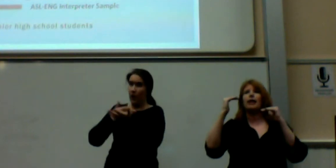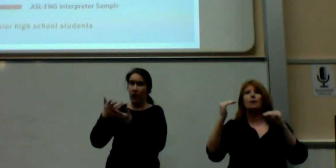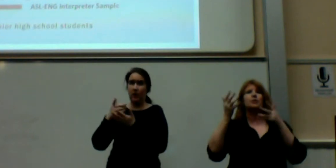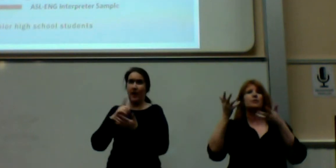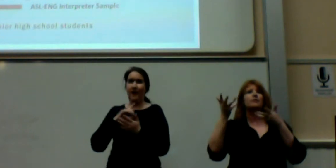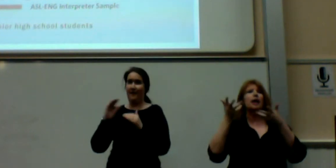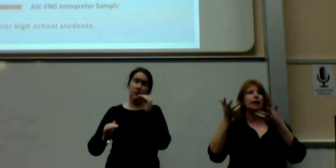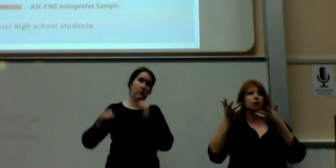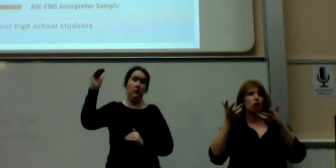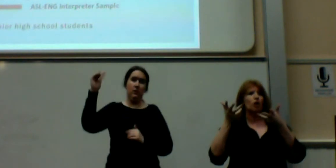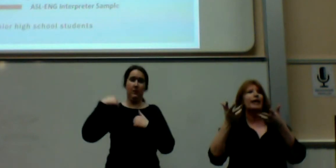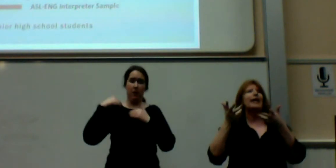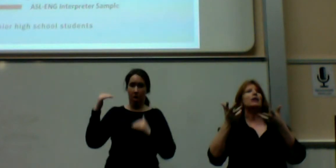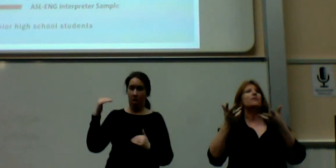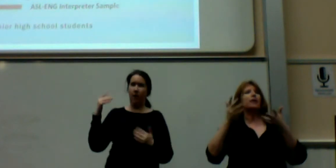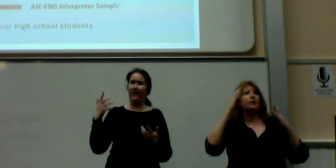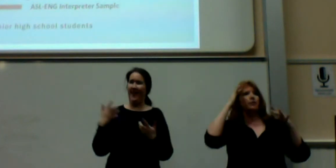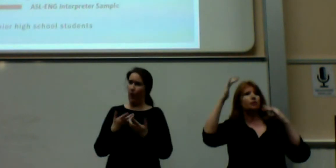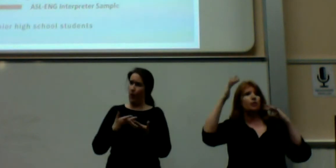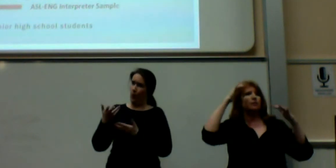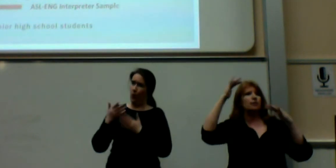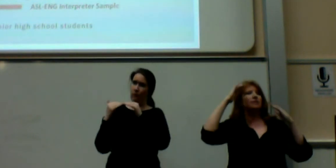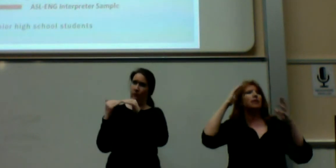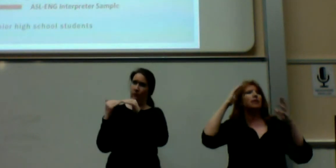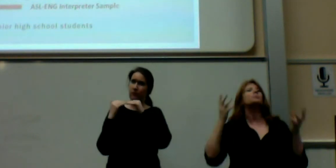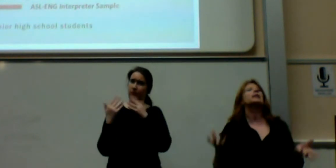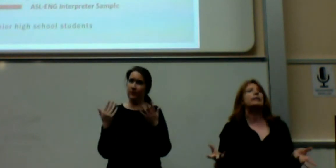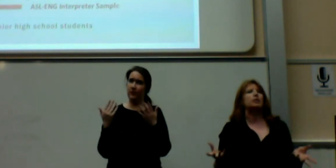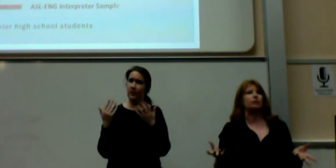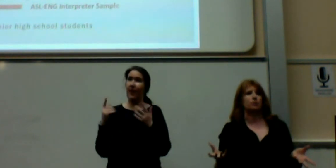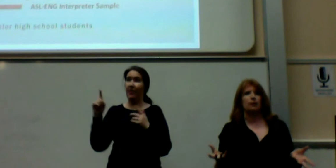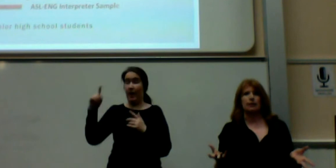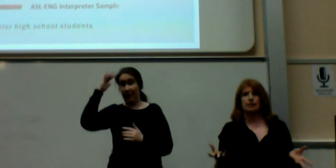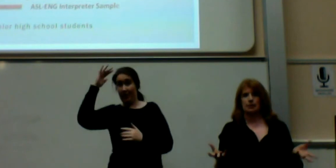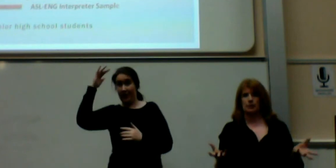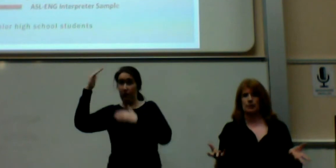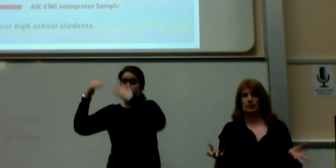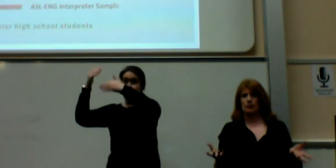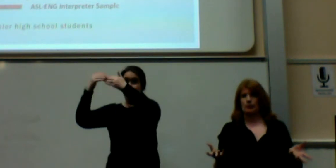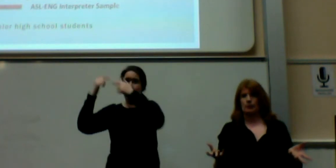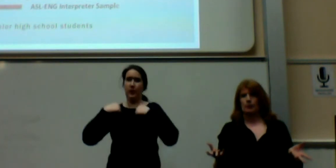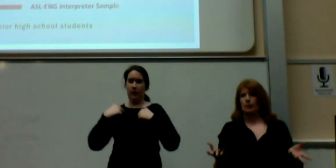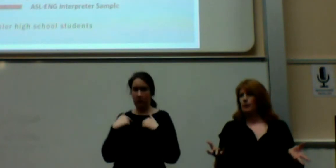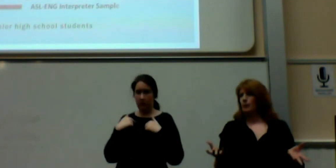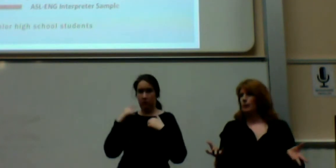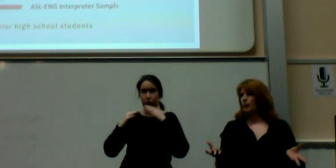interdisciplinary collaborative dialogue if the level of reasoning is at completely different places.